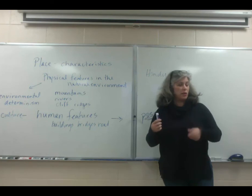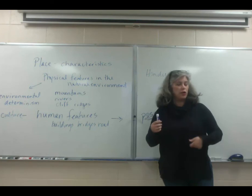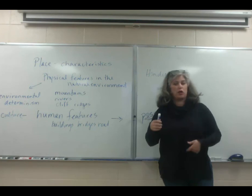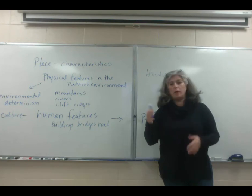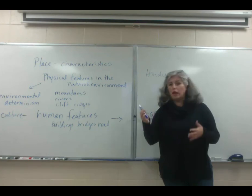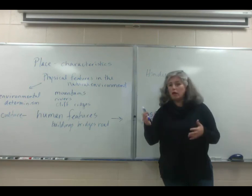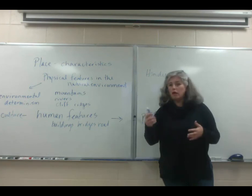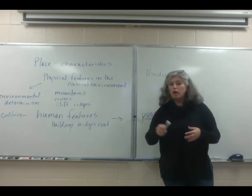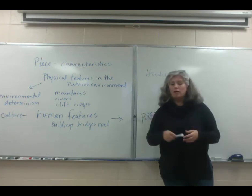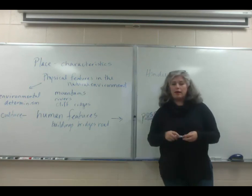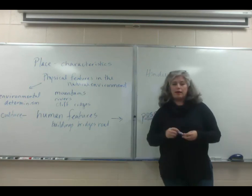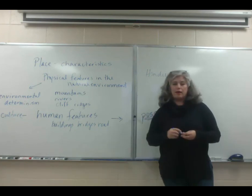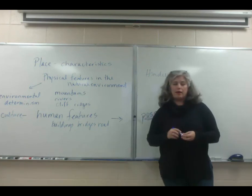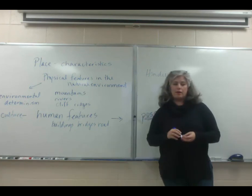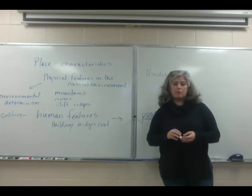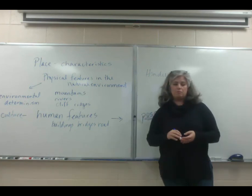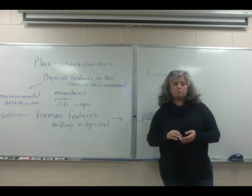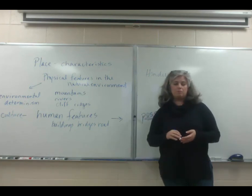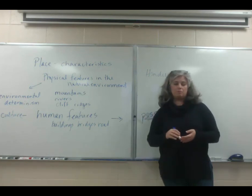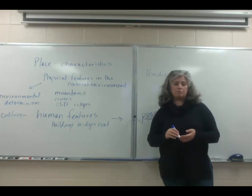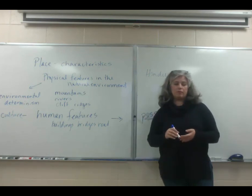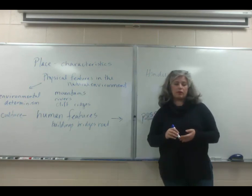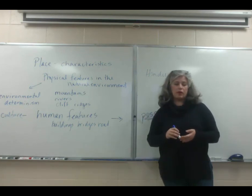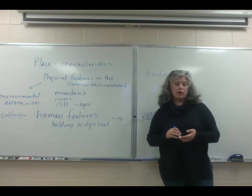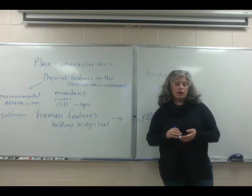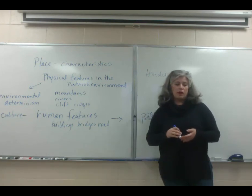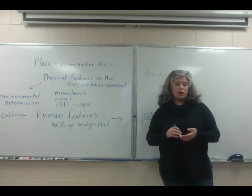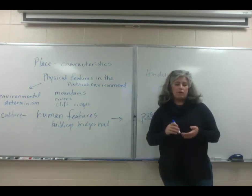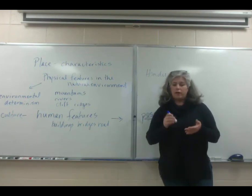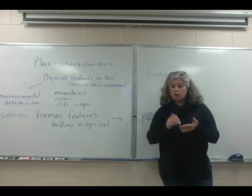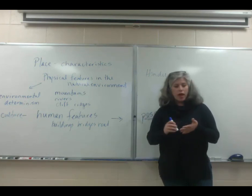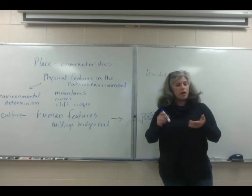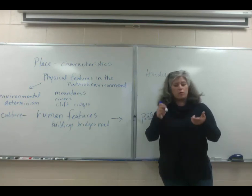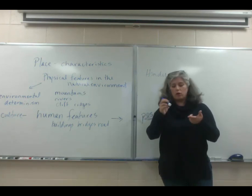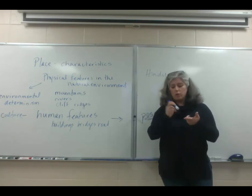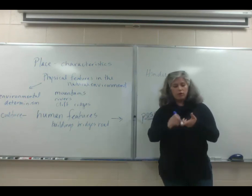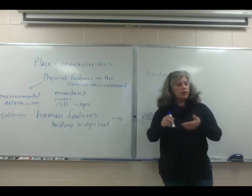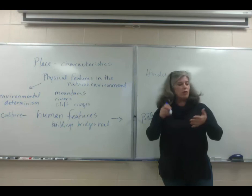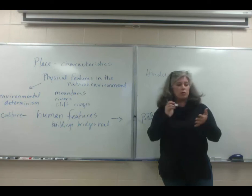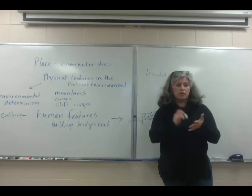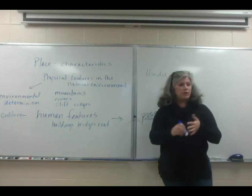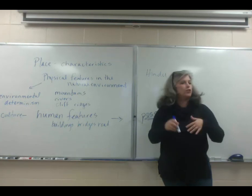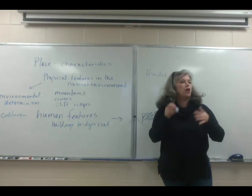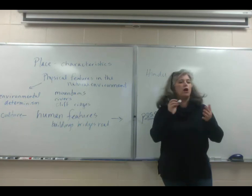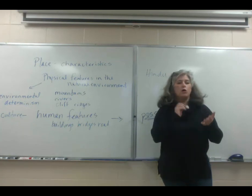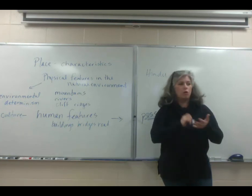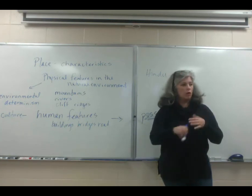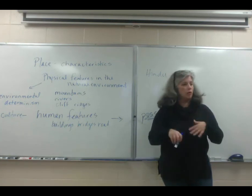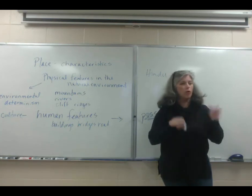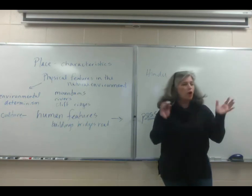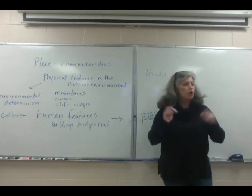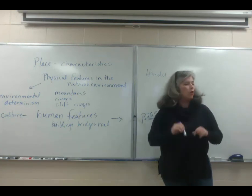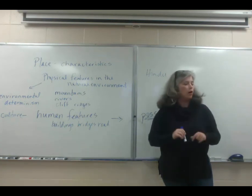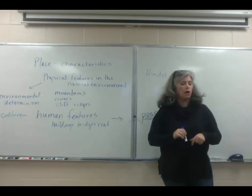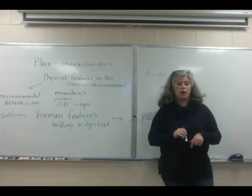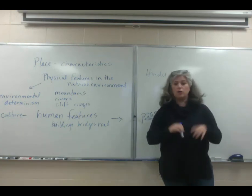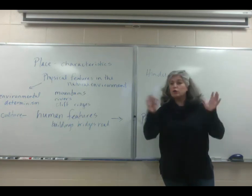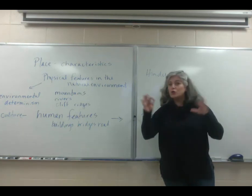going to pick like a video game or a movie or a TV show or a book or a news story